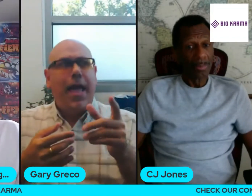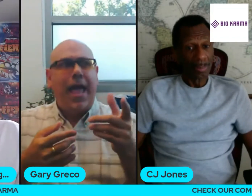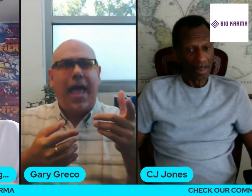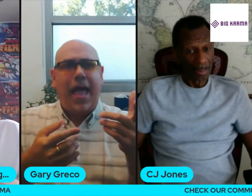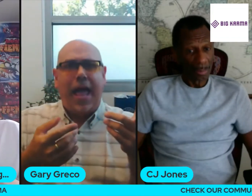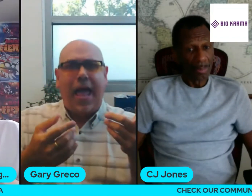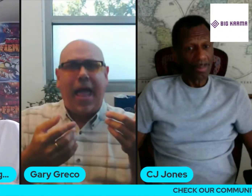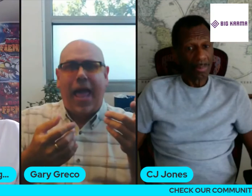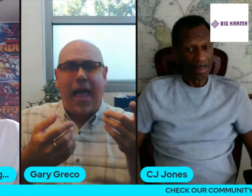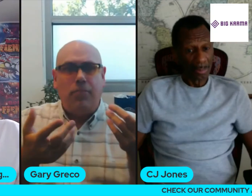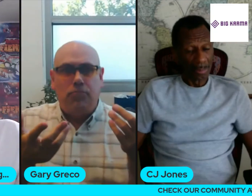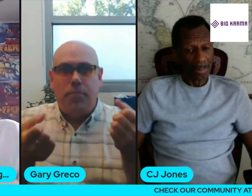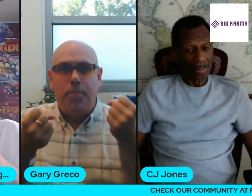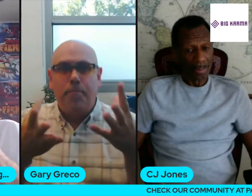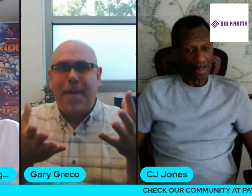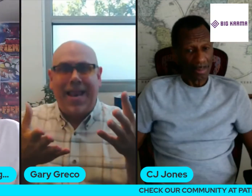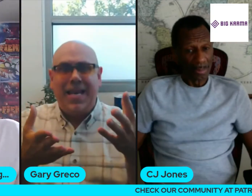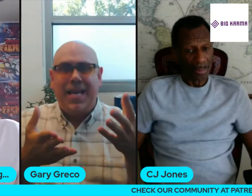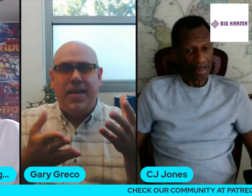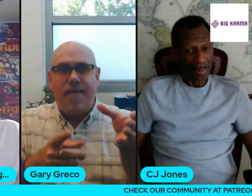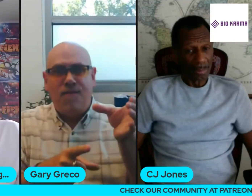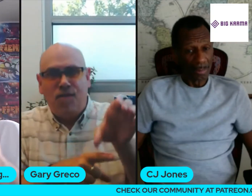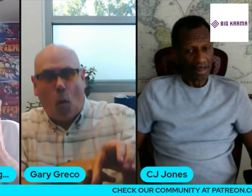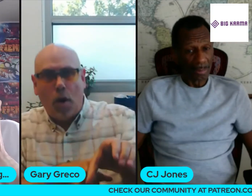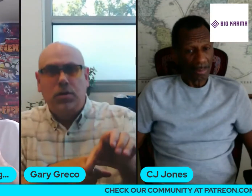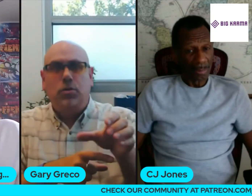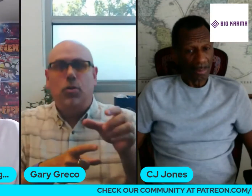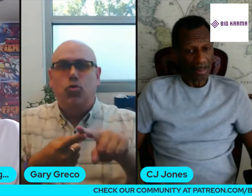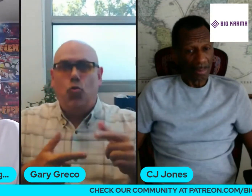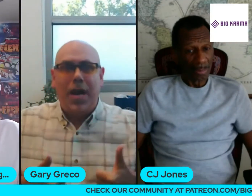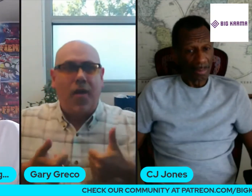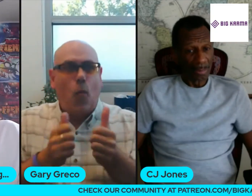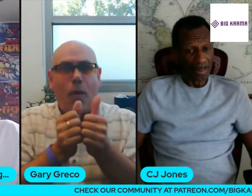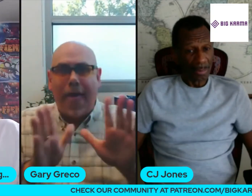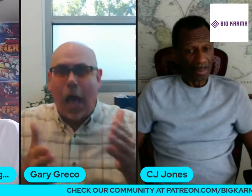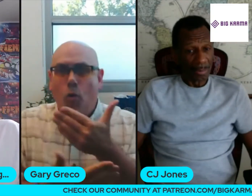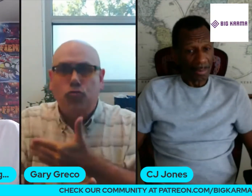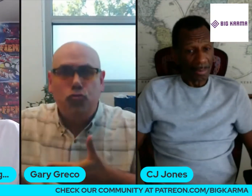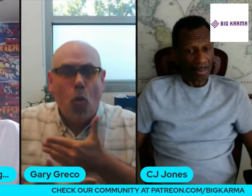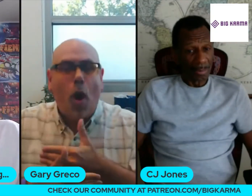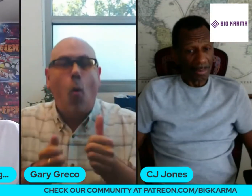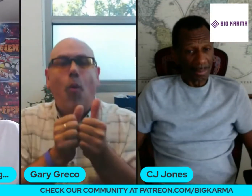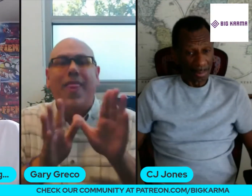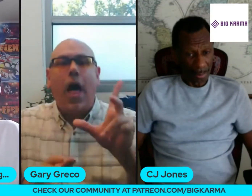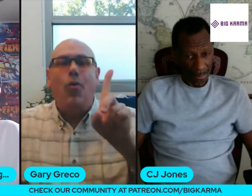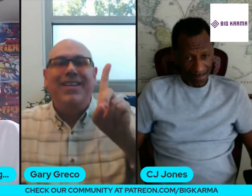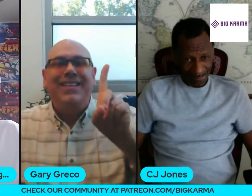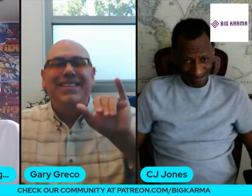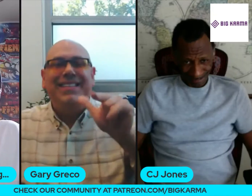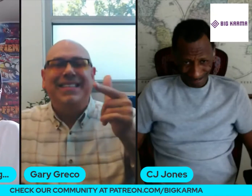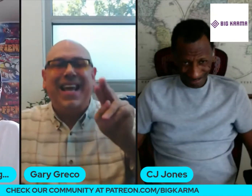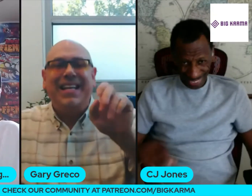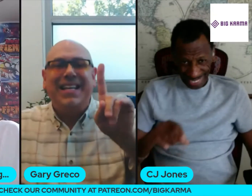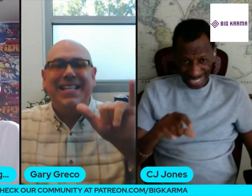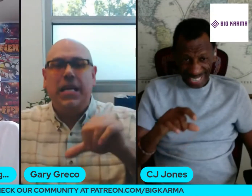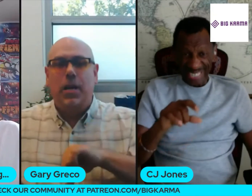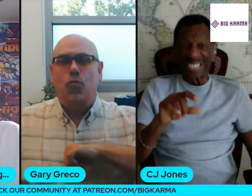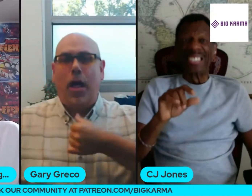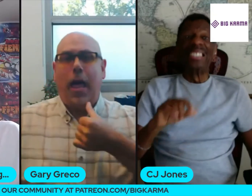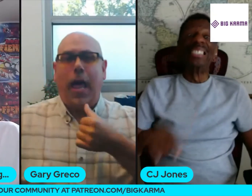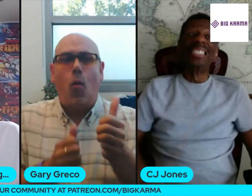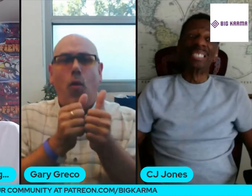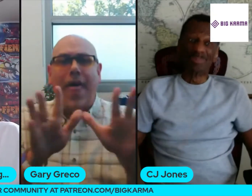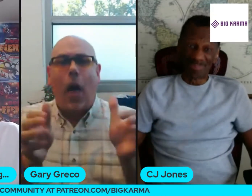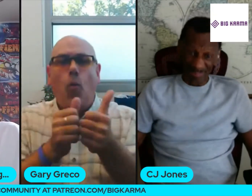are forced to live without the right to joy and without the dignity of risk. That's what the pandemic made us